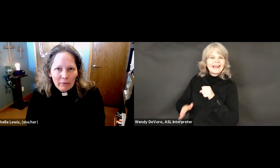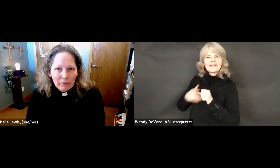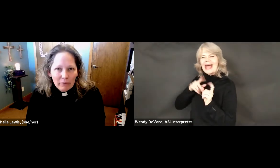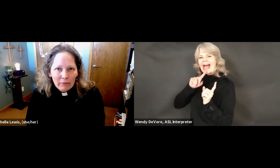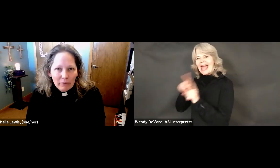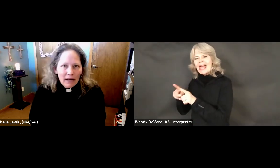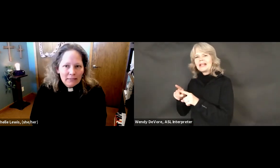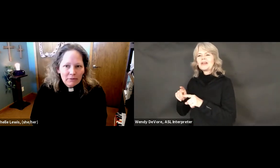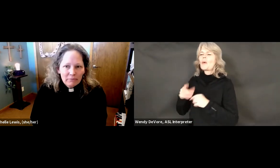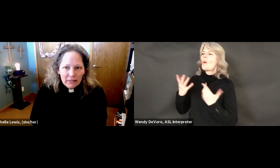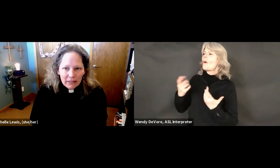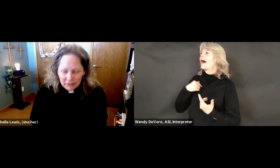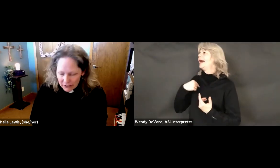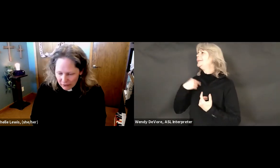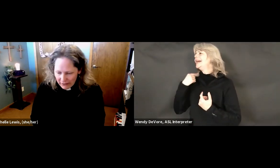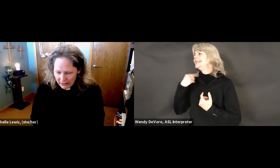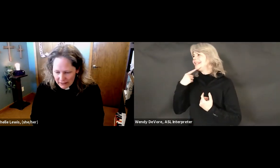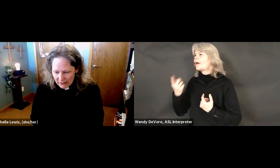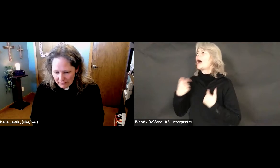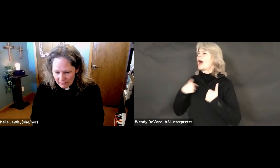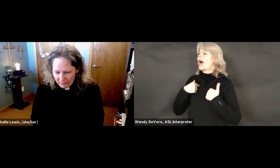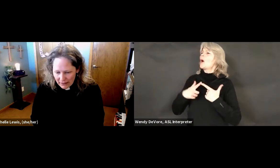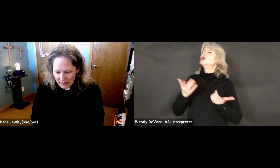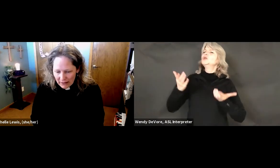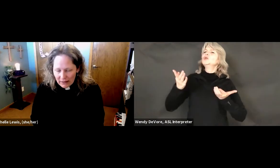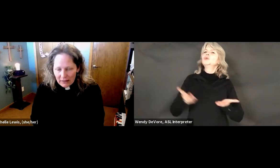hiding behind the concept of being a servant.